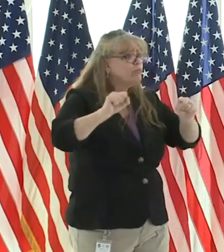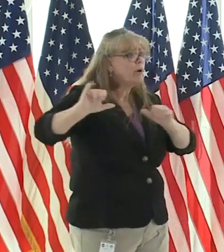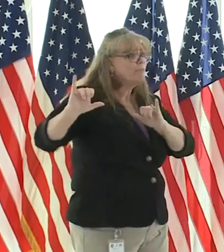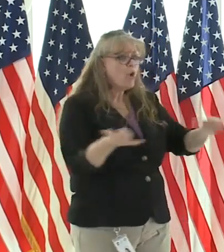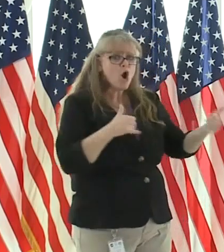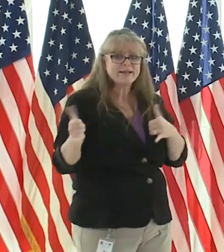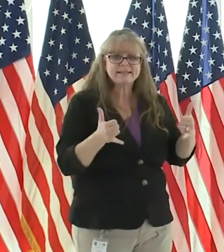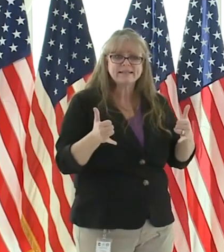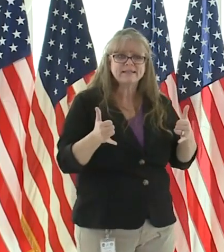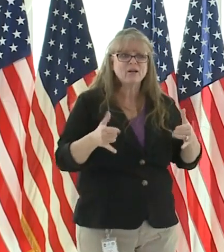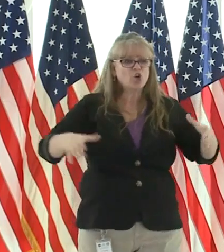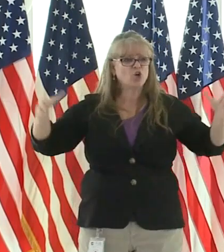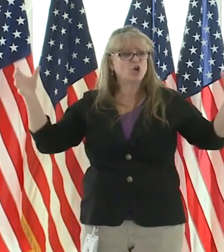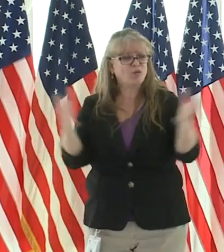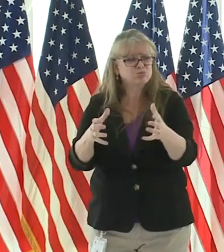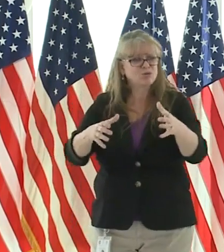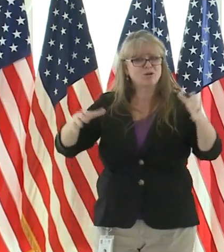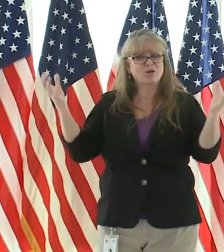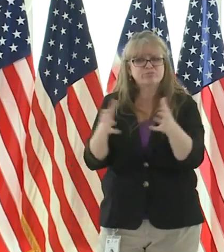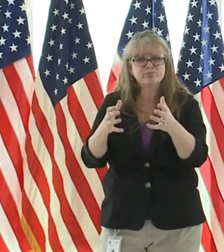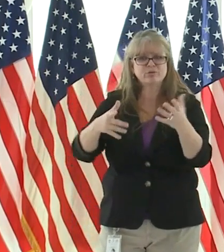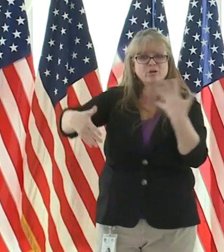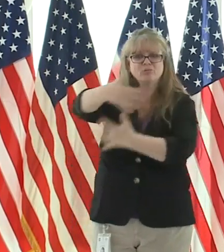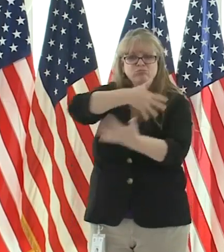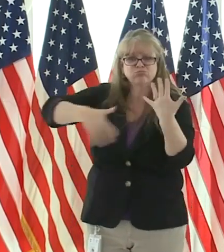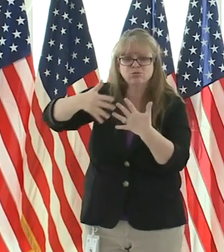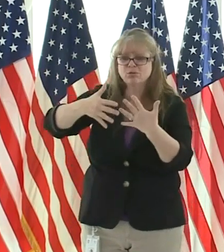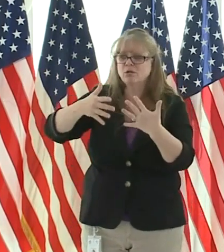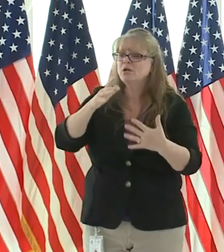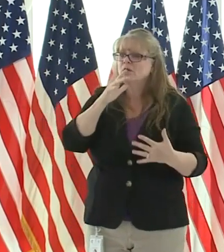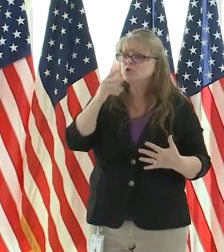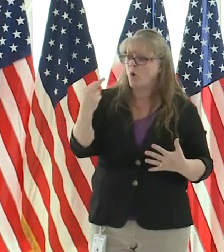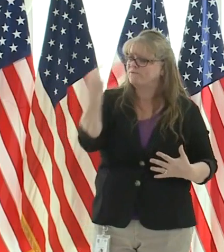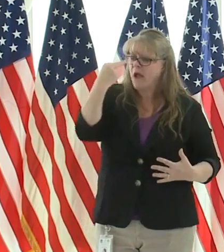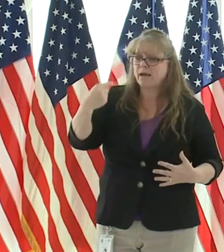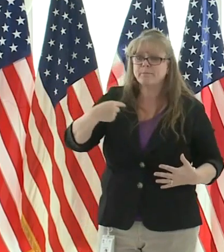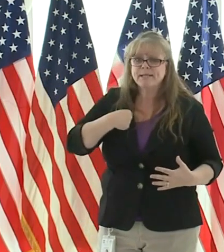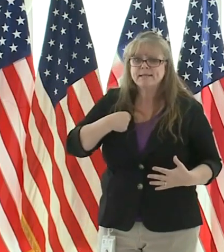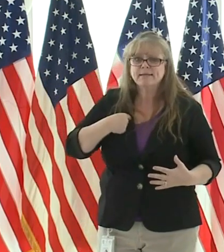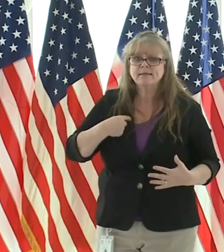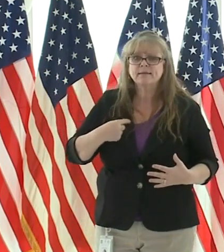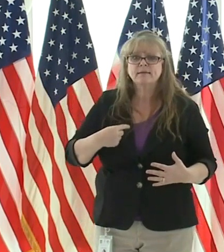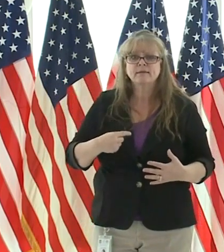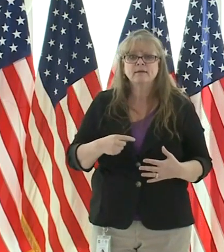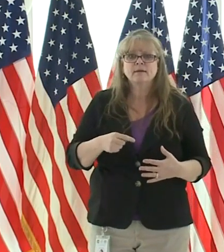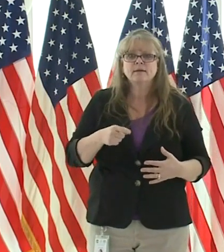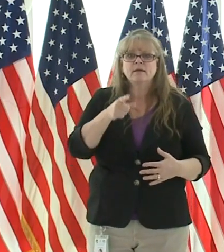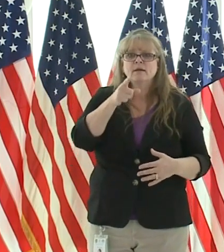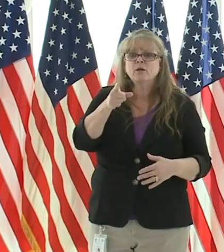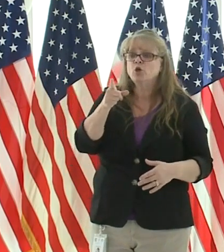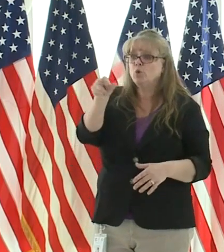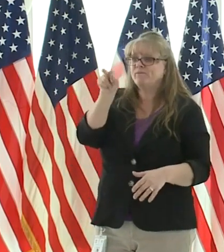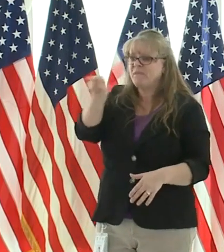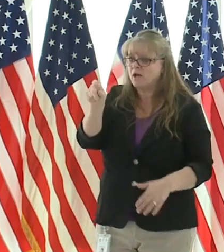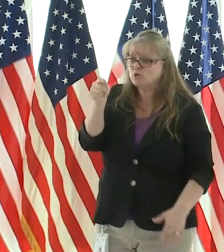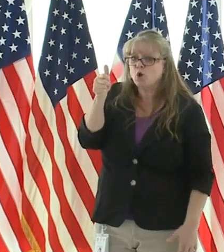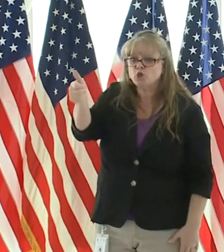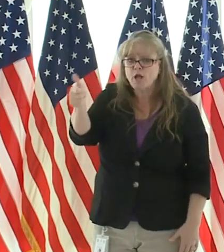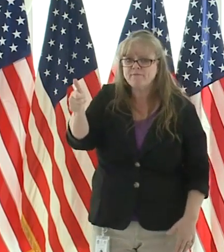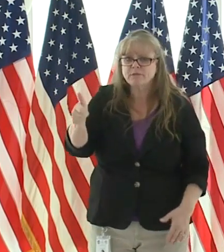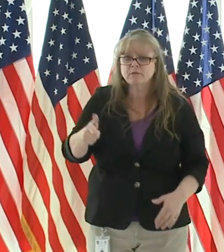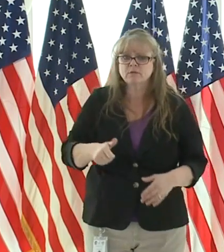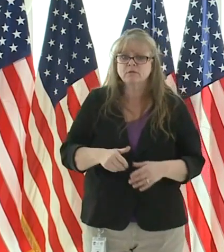you're not sticking it to the government, you're not sticking it to Jared Polis, you're sticking it to yourself, because you're putting yourself and your loved